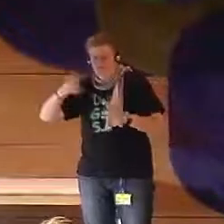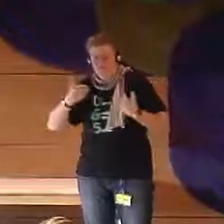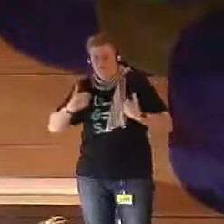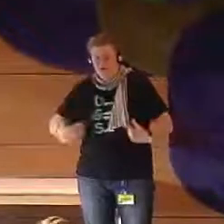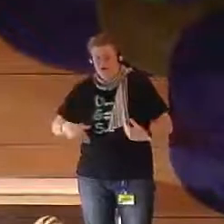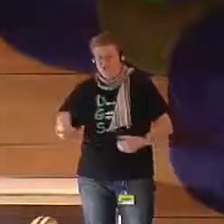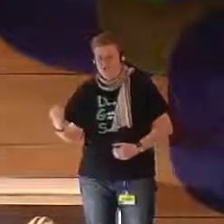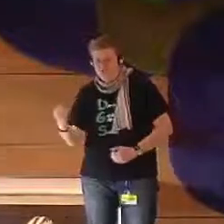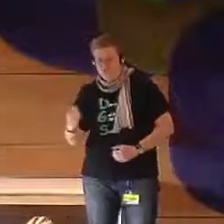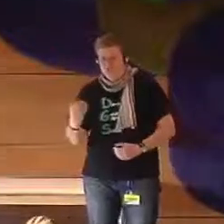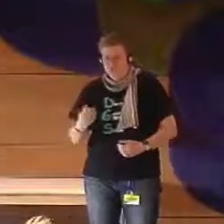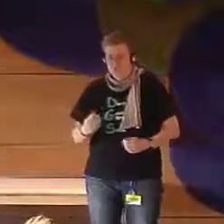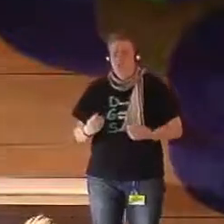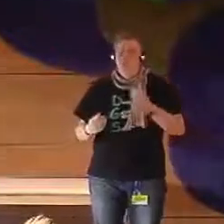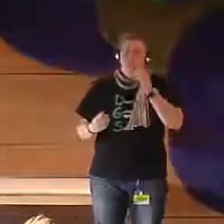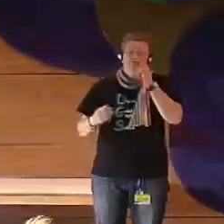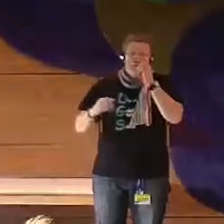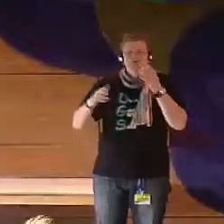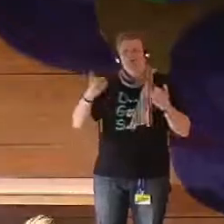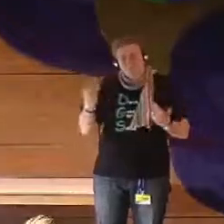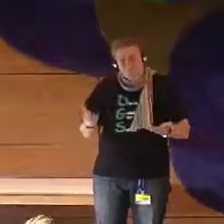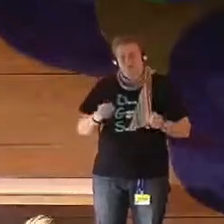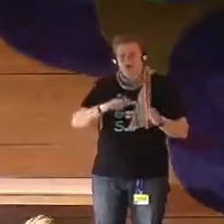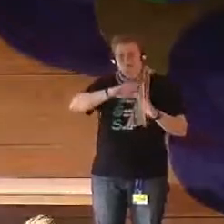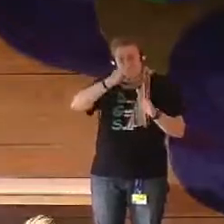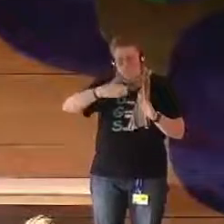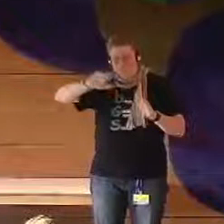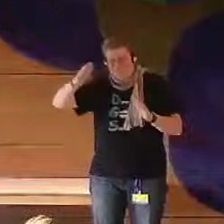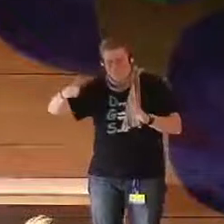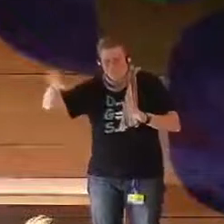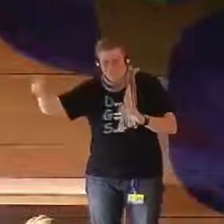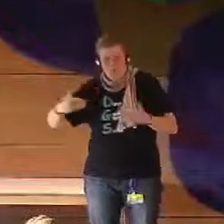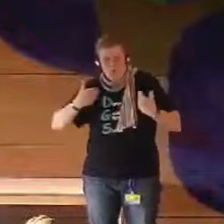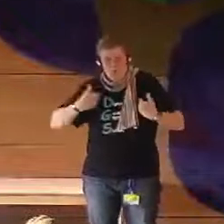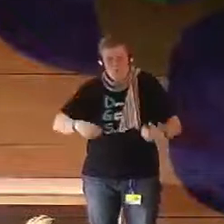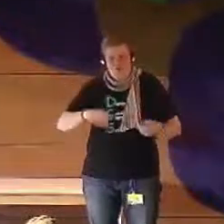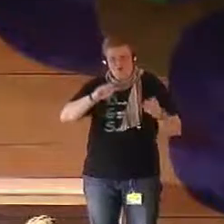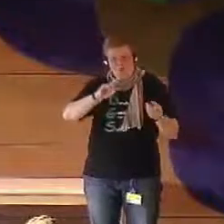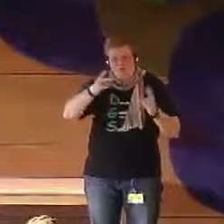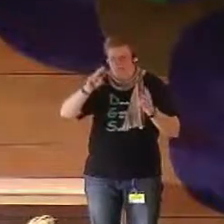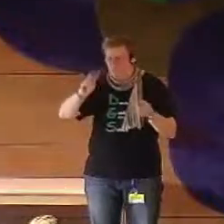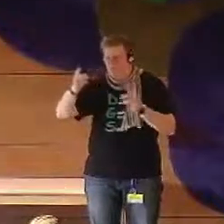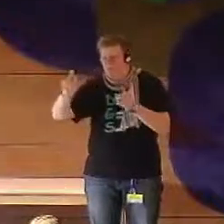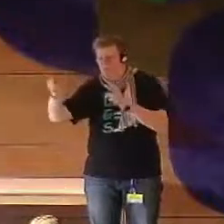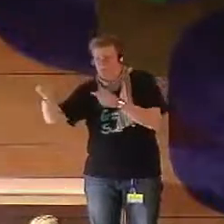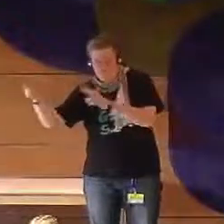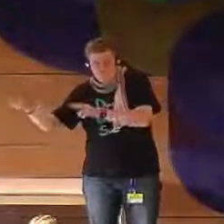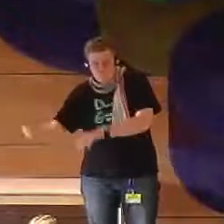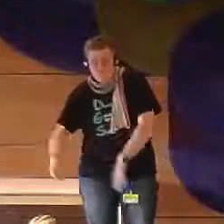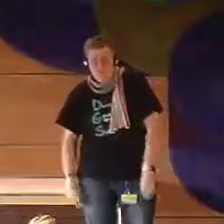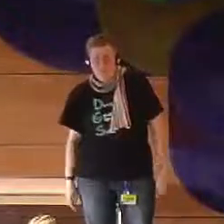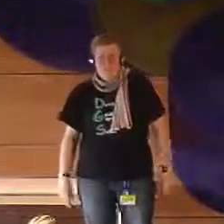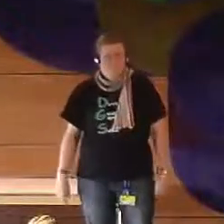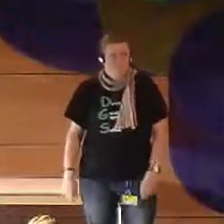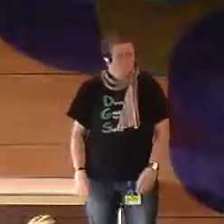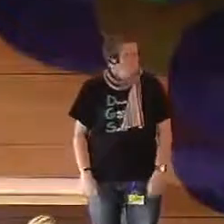somebody very clearly described fluctuations, and this was on the 3-month injection called Nebido. So